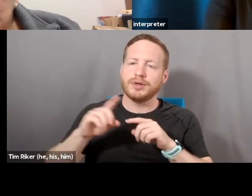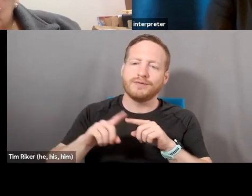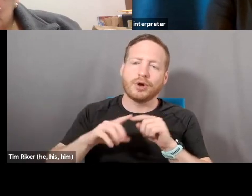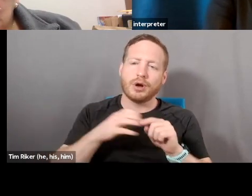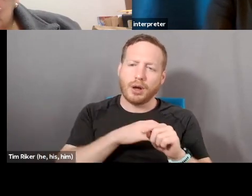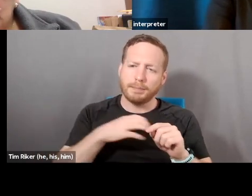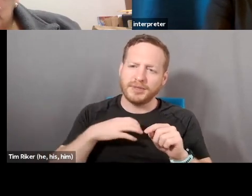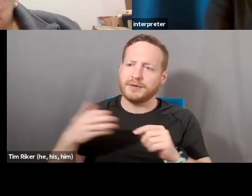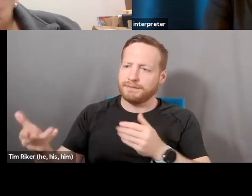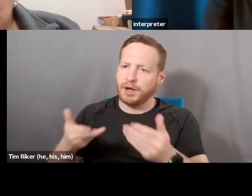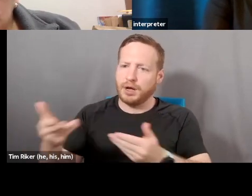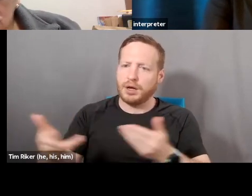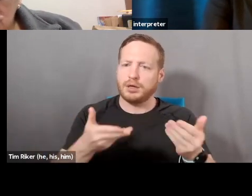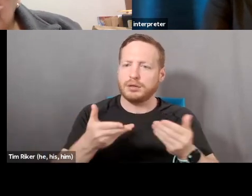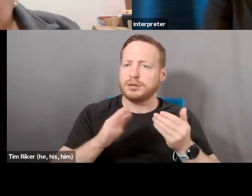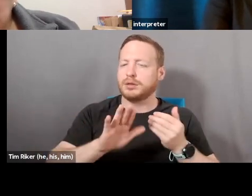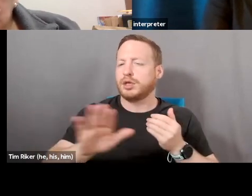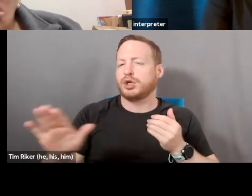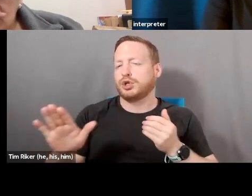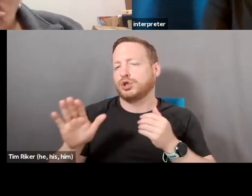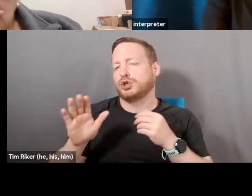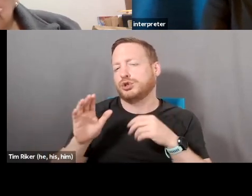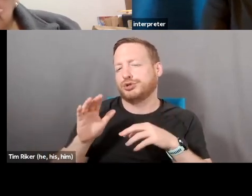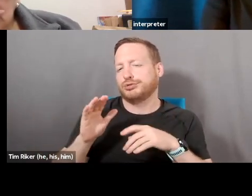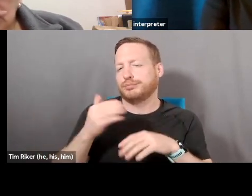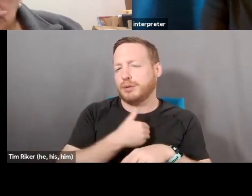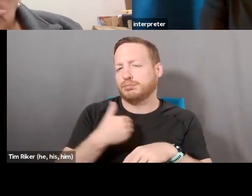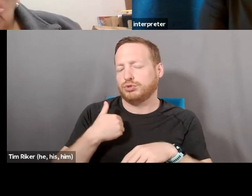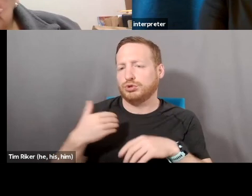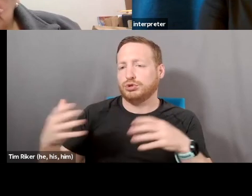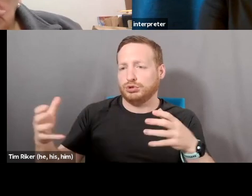that we should include those different groups, different,